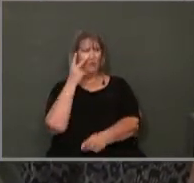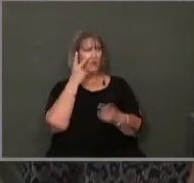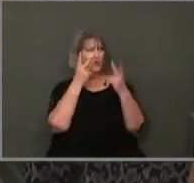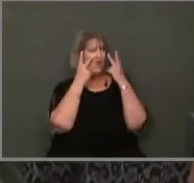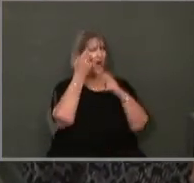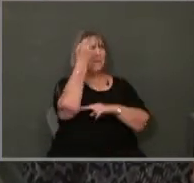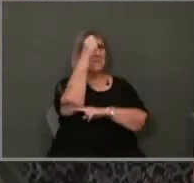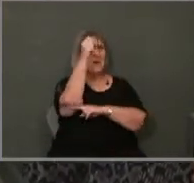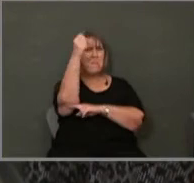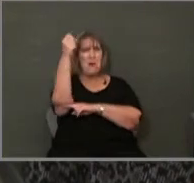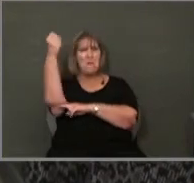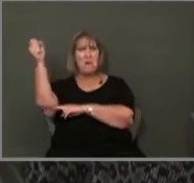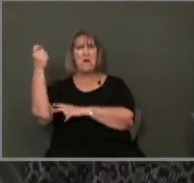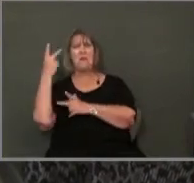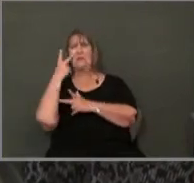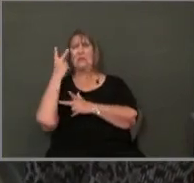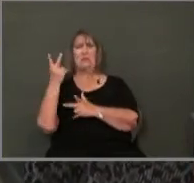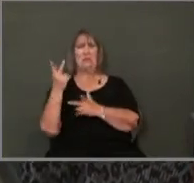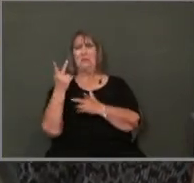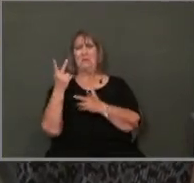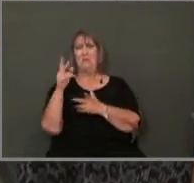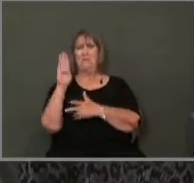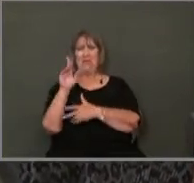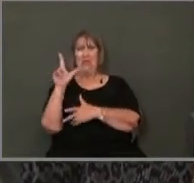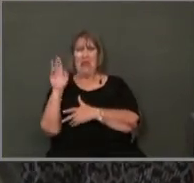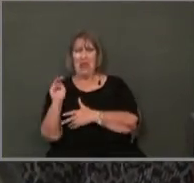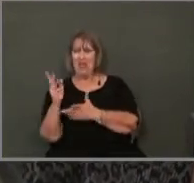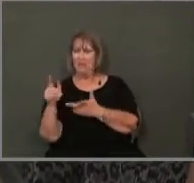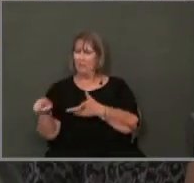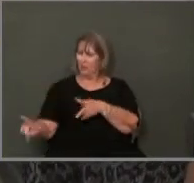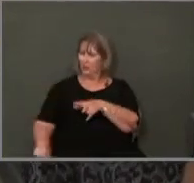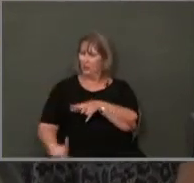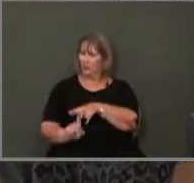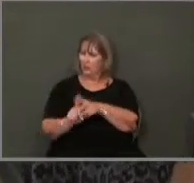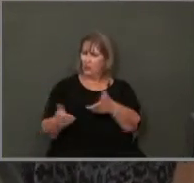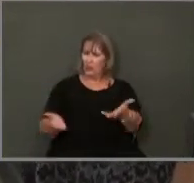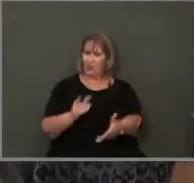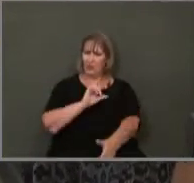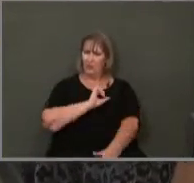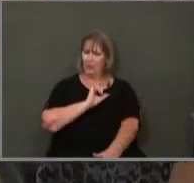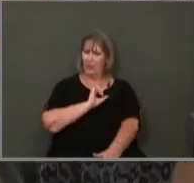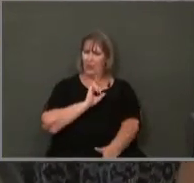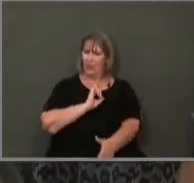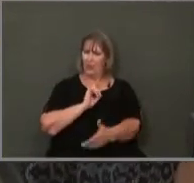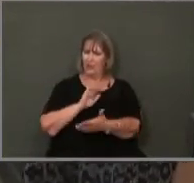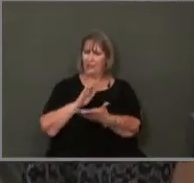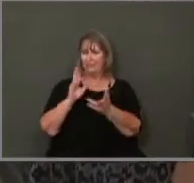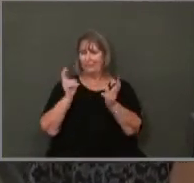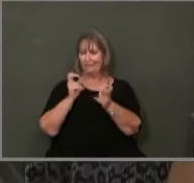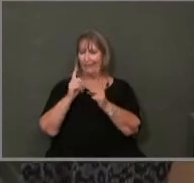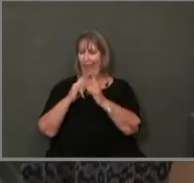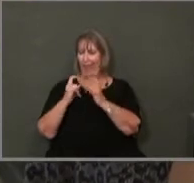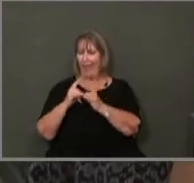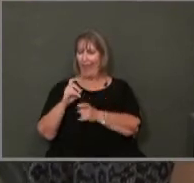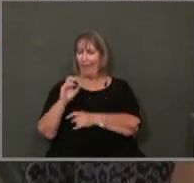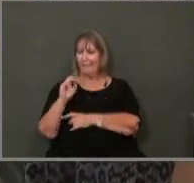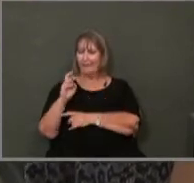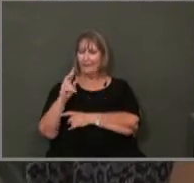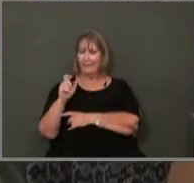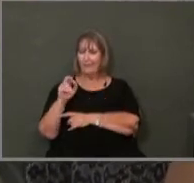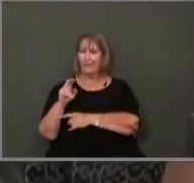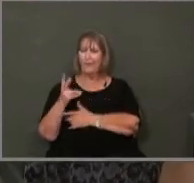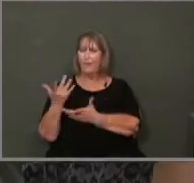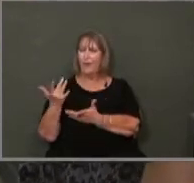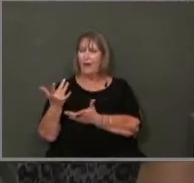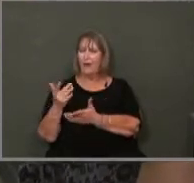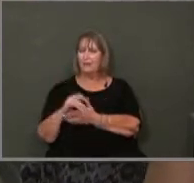stuff on national TV. Yeah. Why are you here? That's my interview question for them. And some